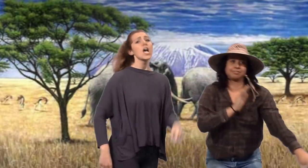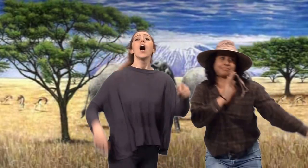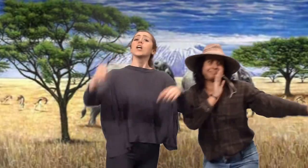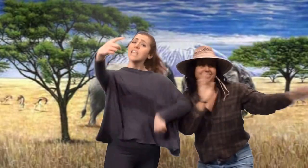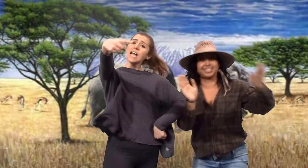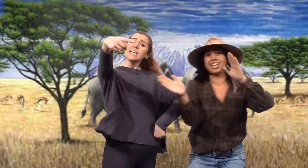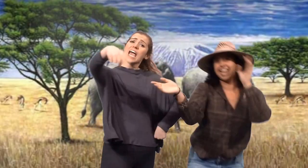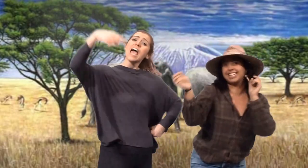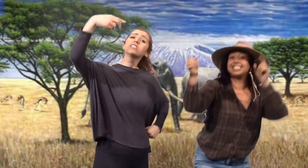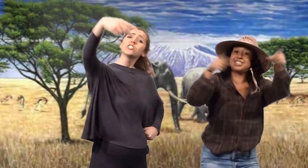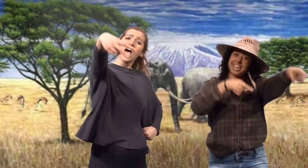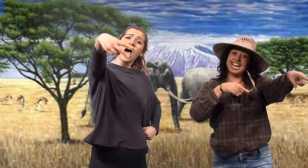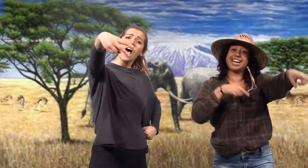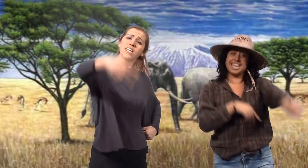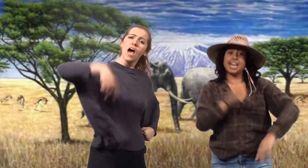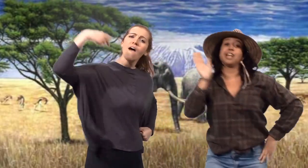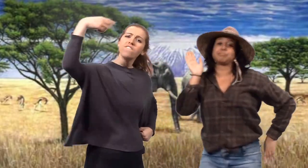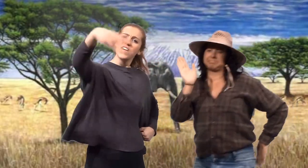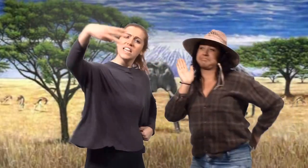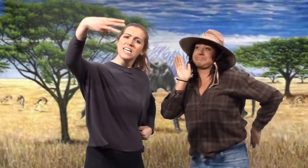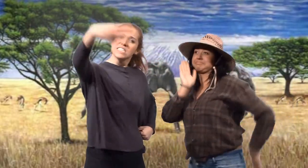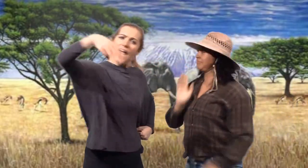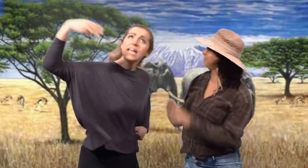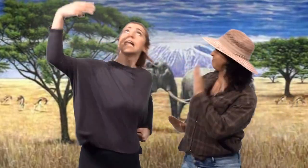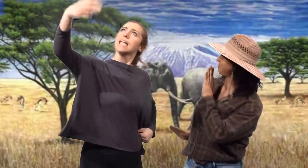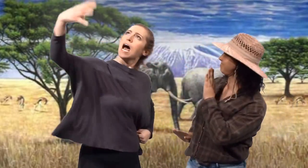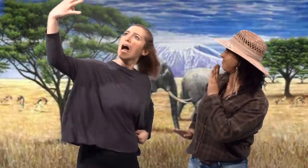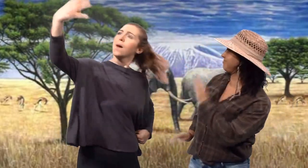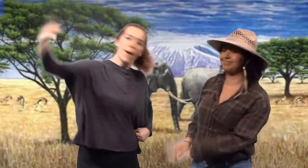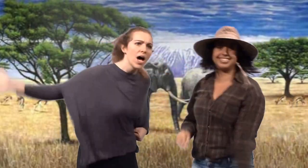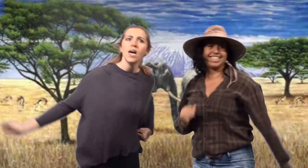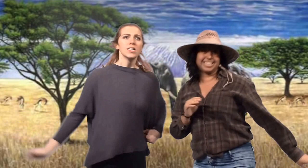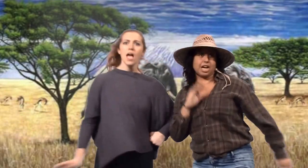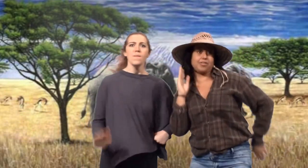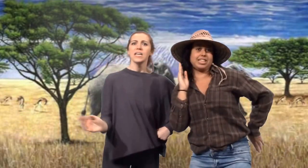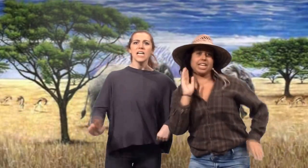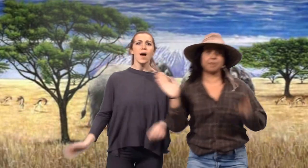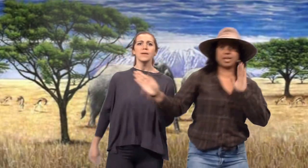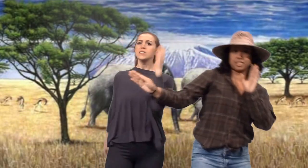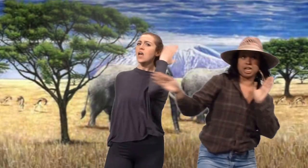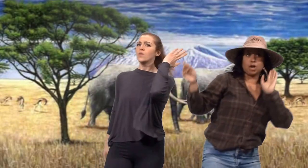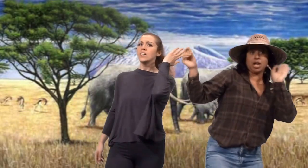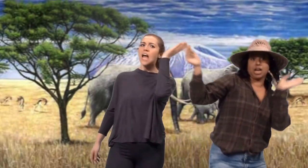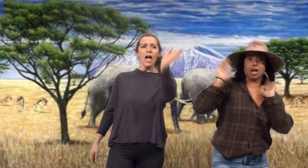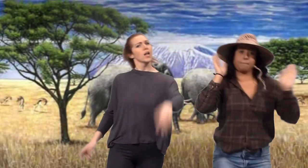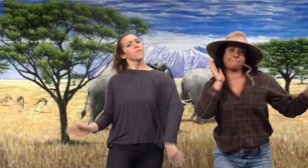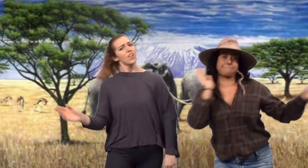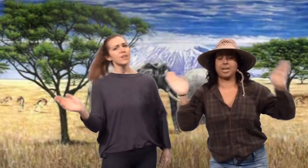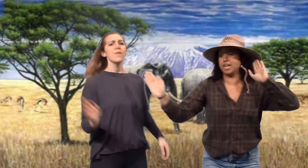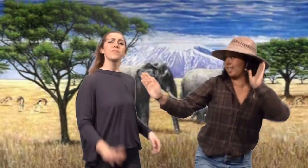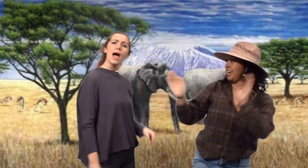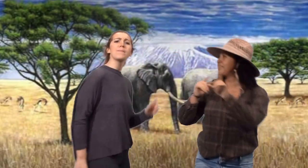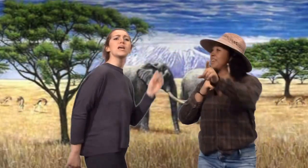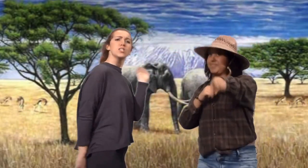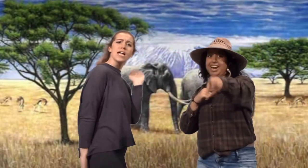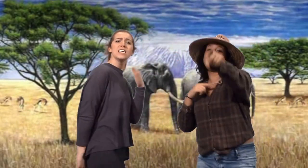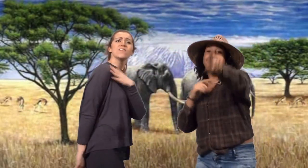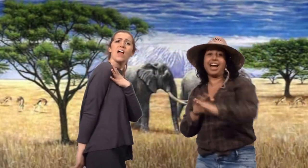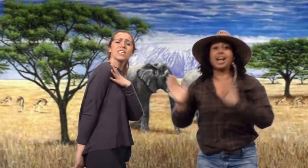countries. Thailand and China, Philly and Nama, all of them be buying, all their money got me wearing